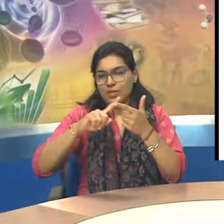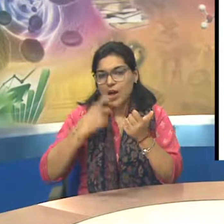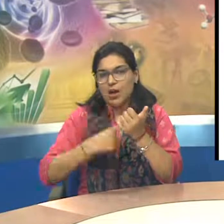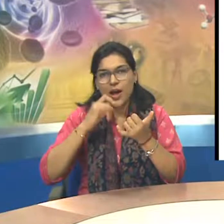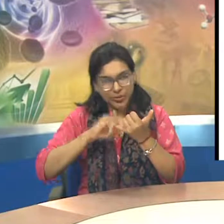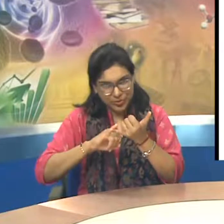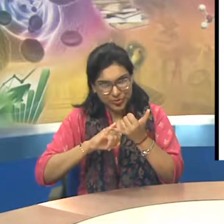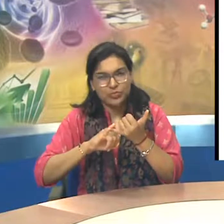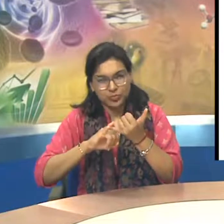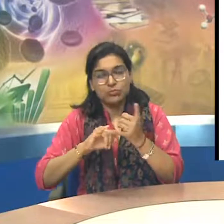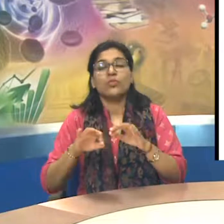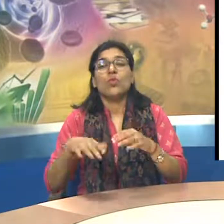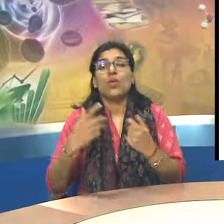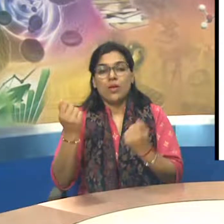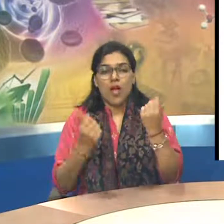horns,